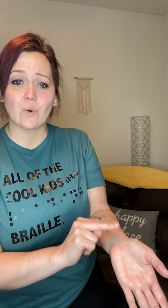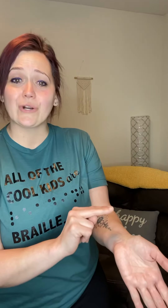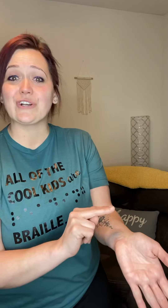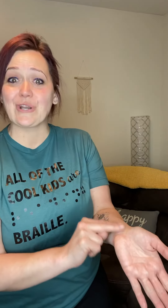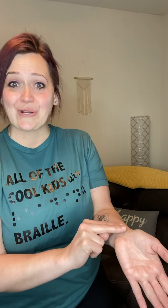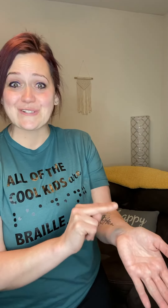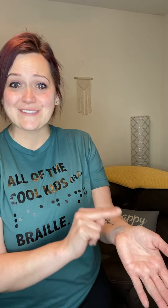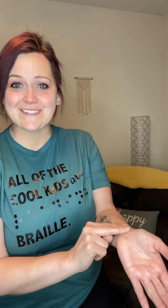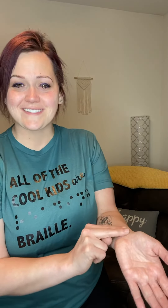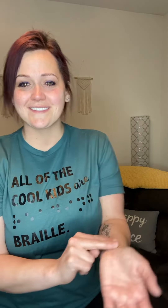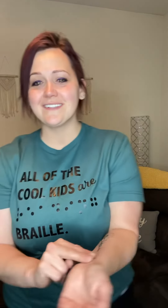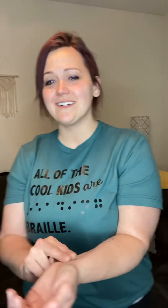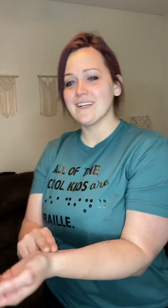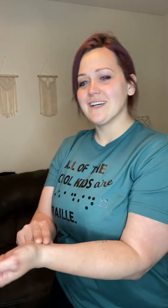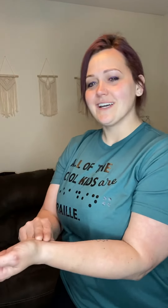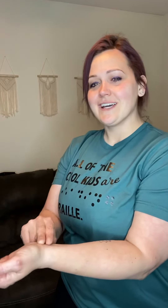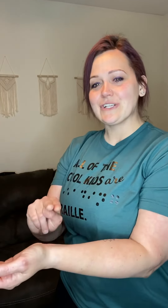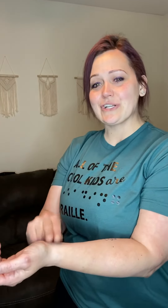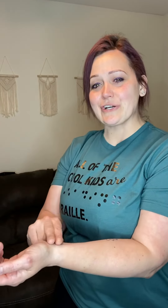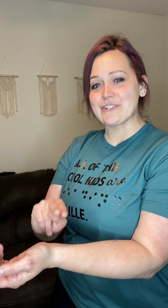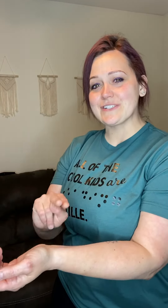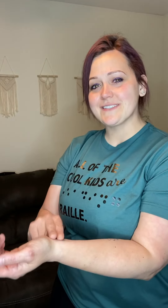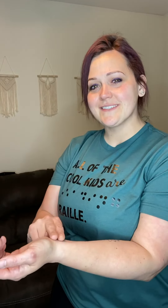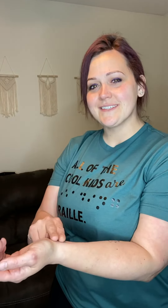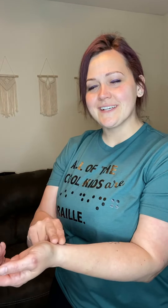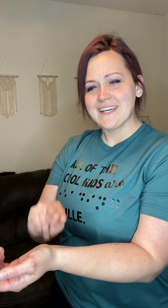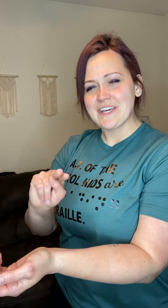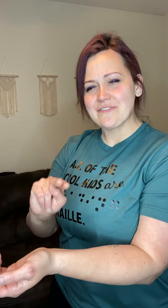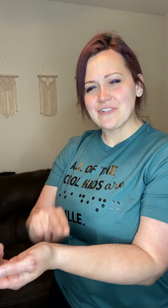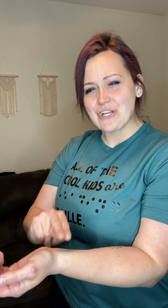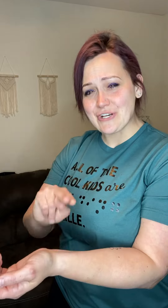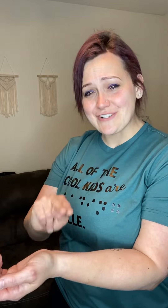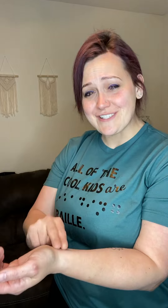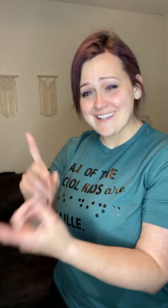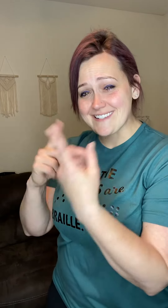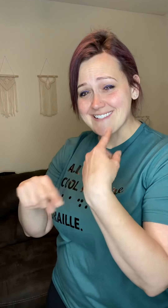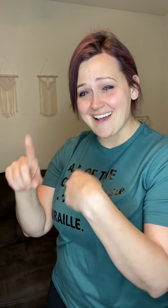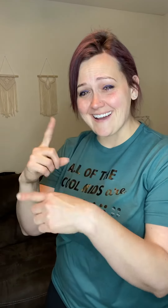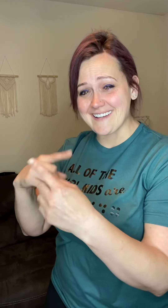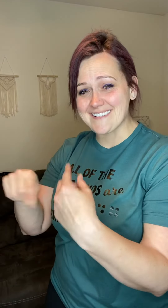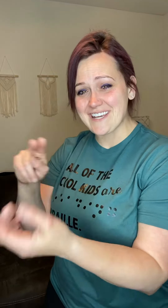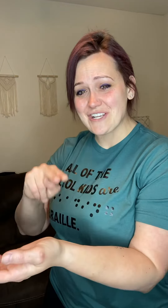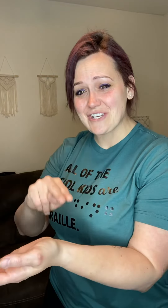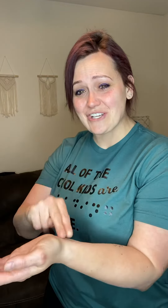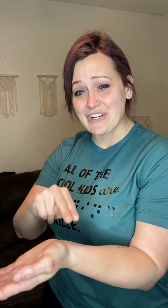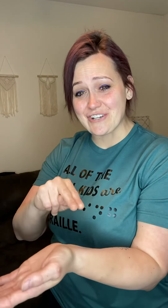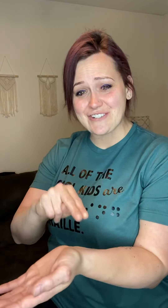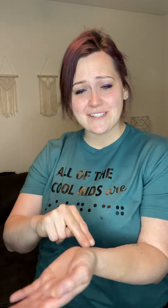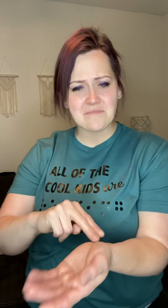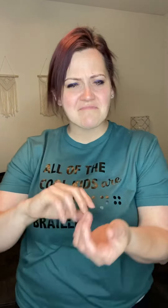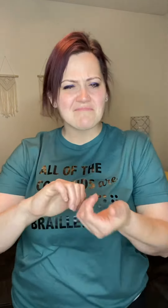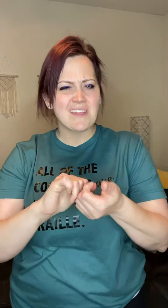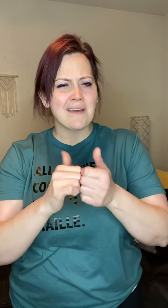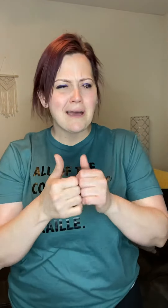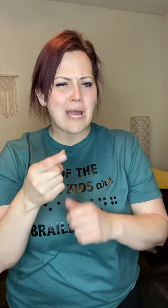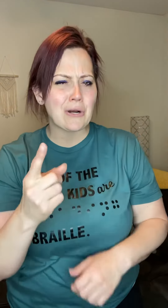or nurse, nurse. If nurse is signed nurse, how do